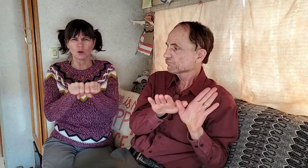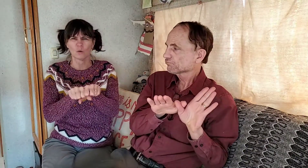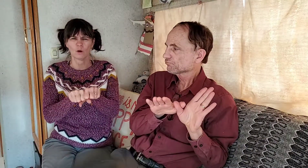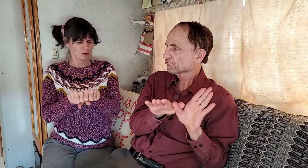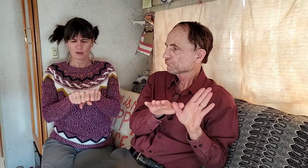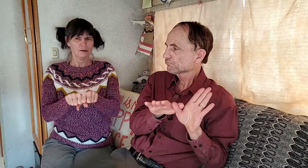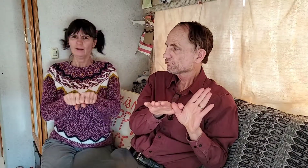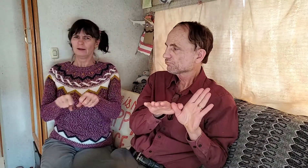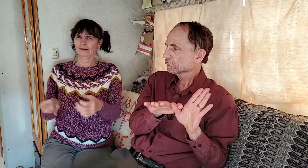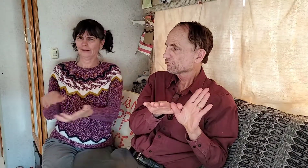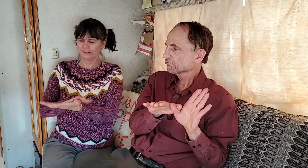shoe?